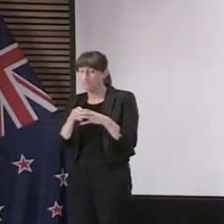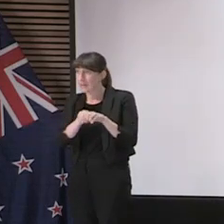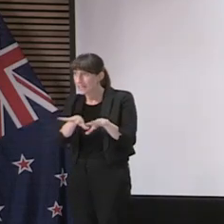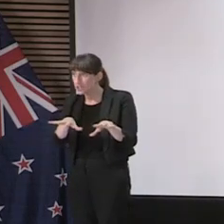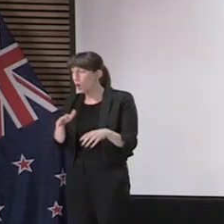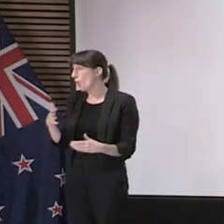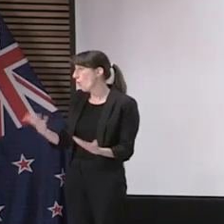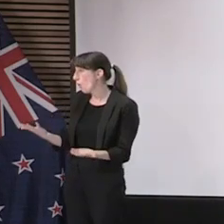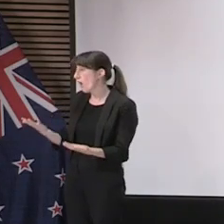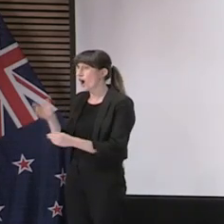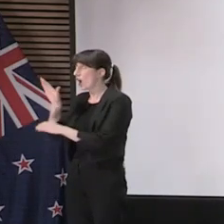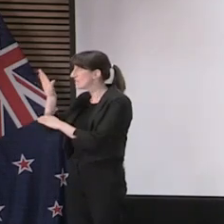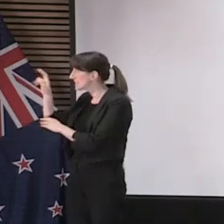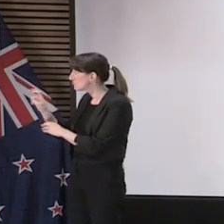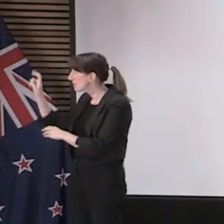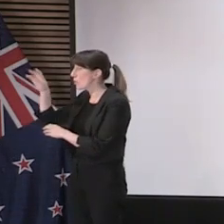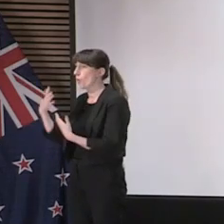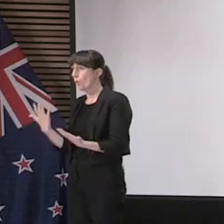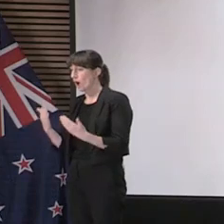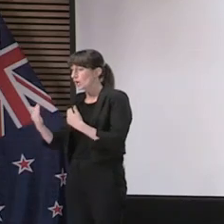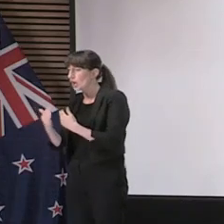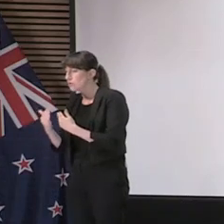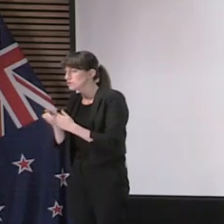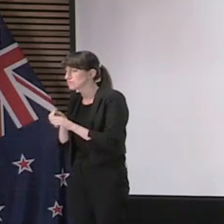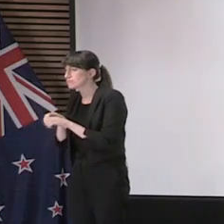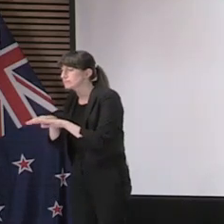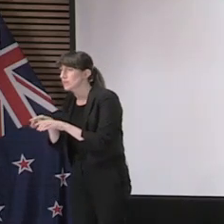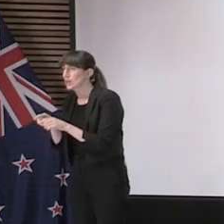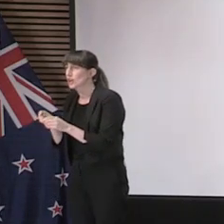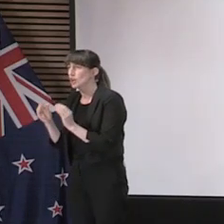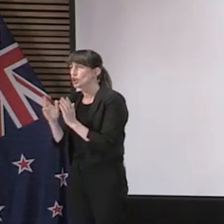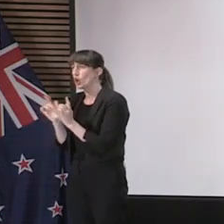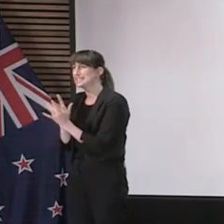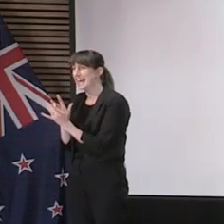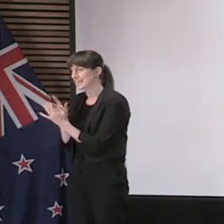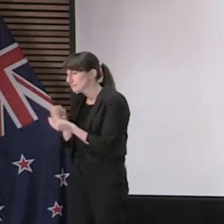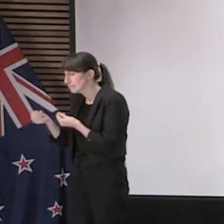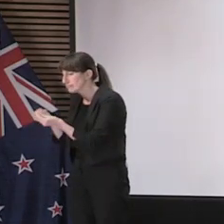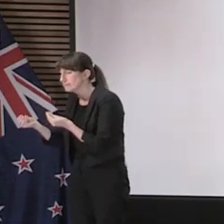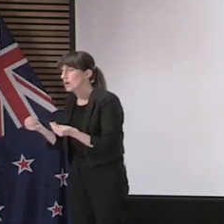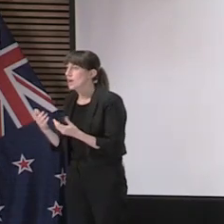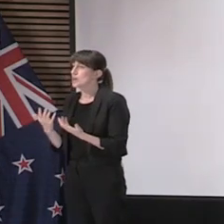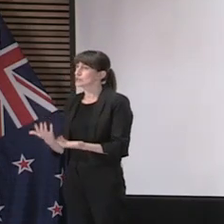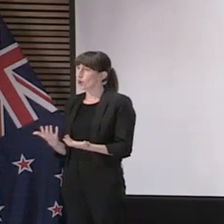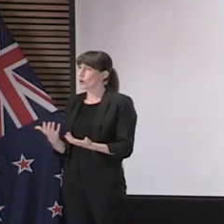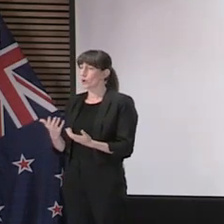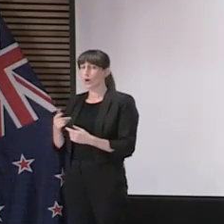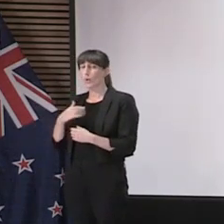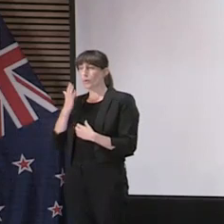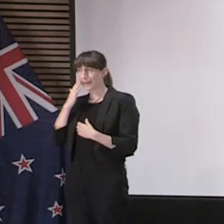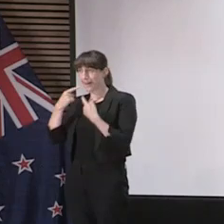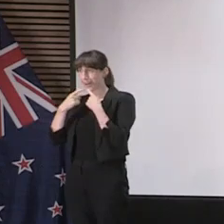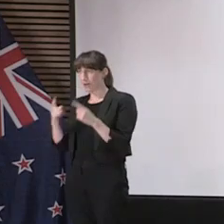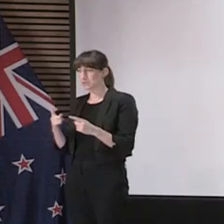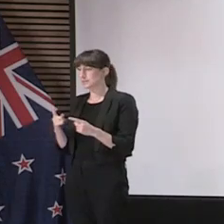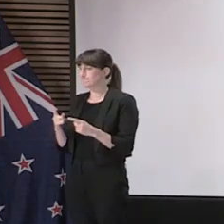or overseas travel. And so far what we've found, and I think that's why you're seeing the proportion of unexplained cause, which is right